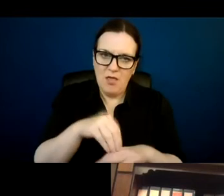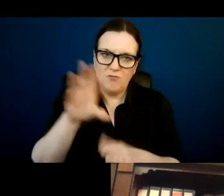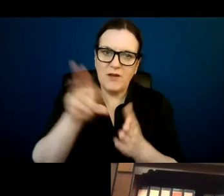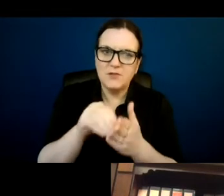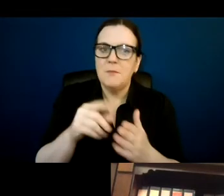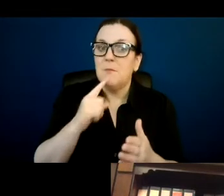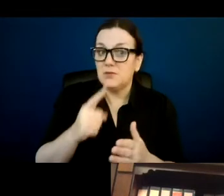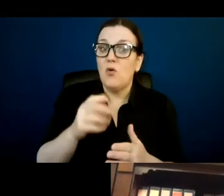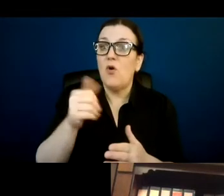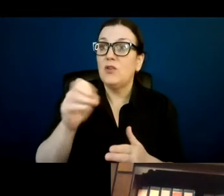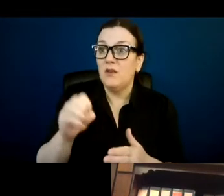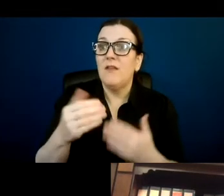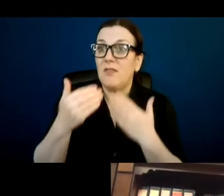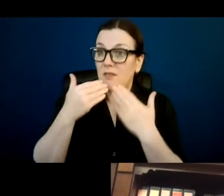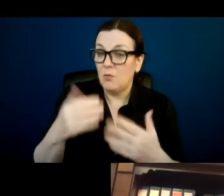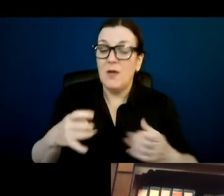happy to come back and talk to you again.